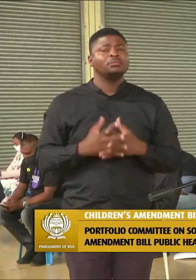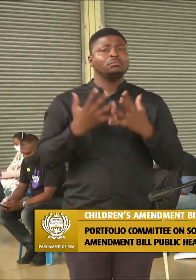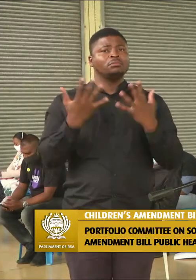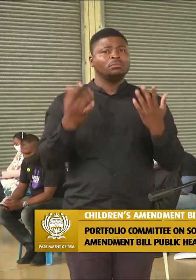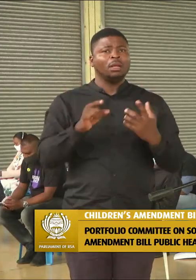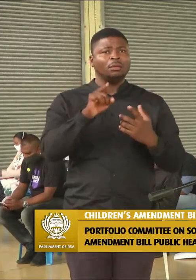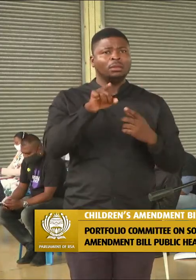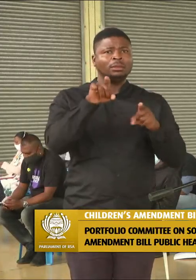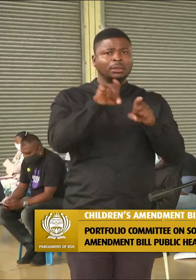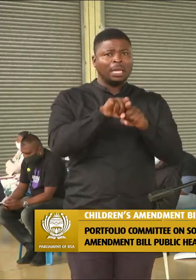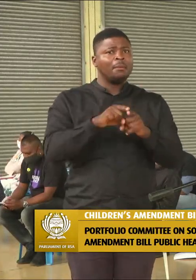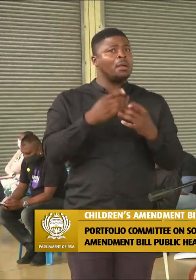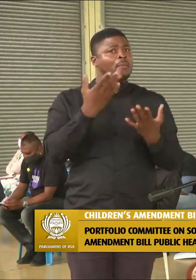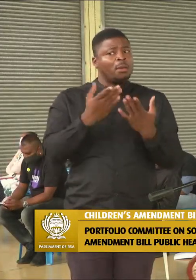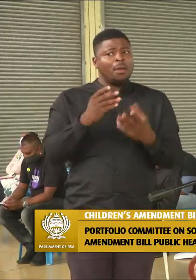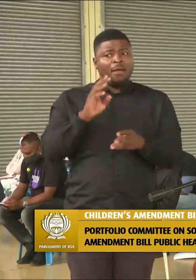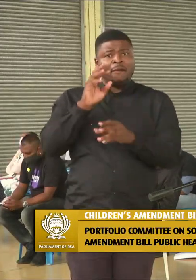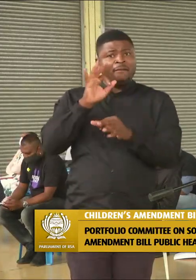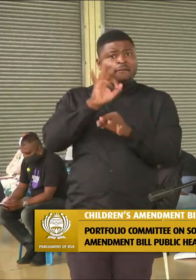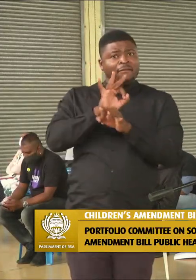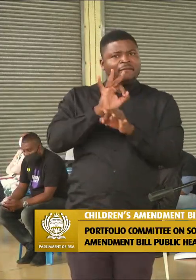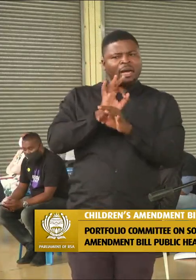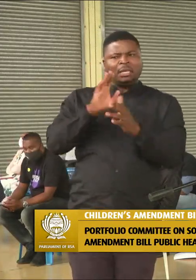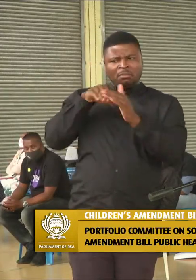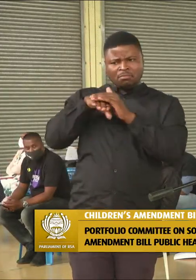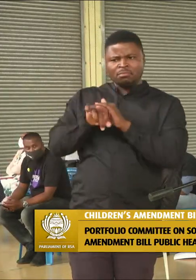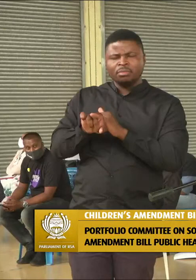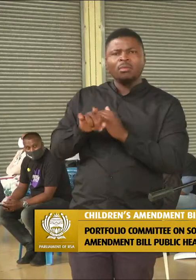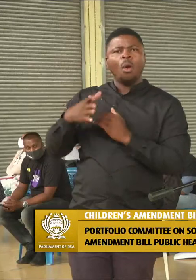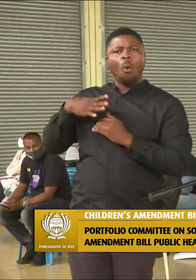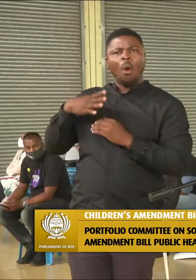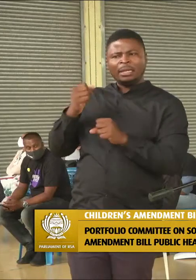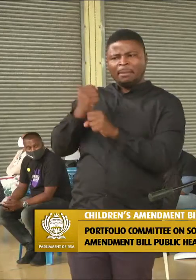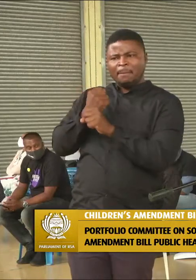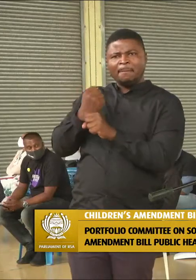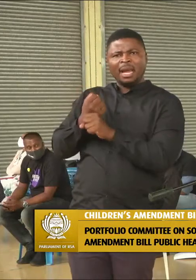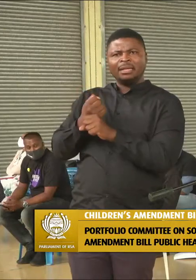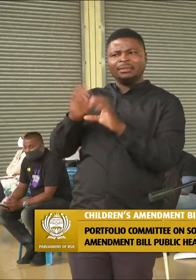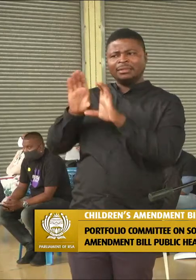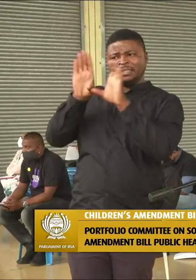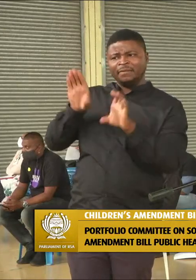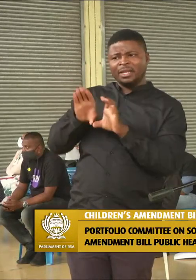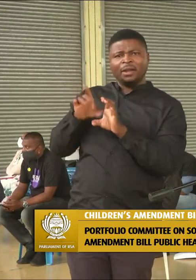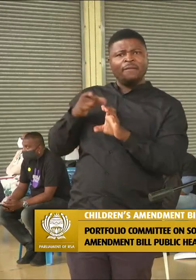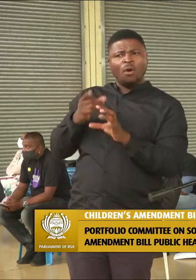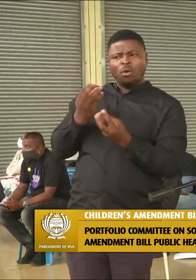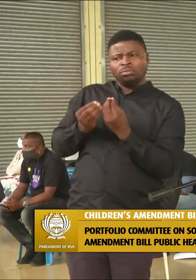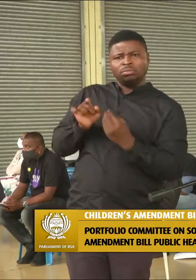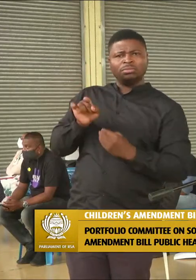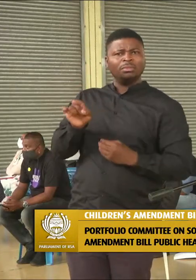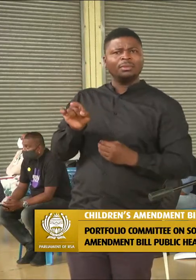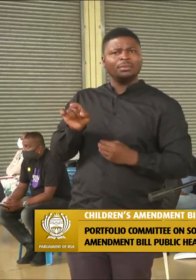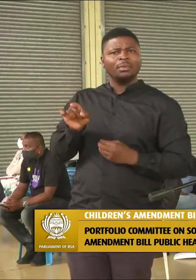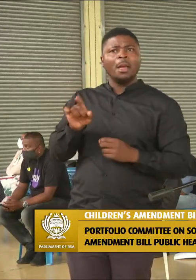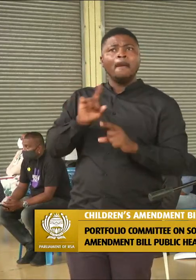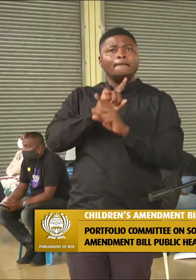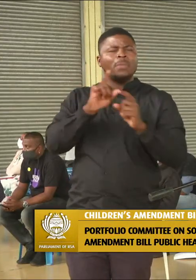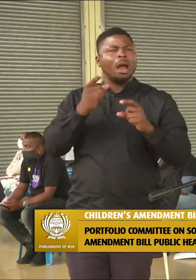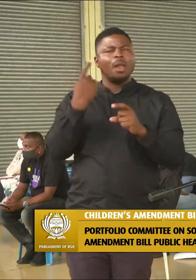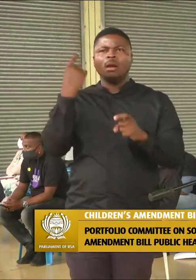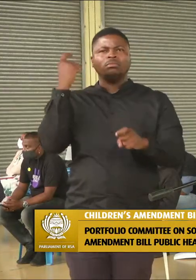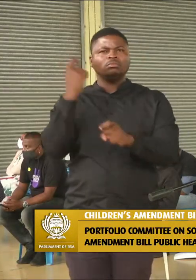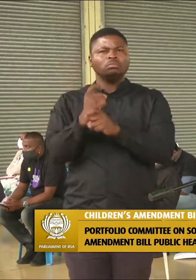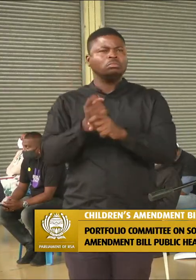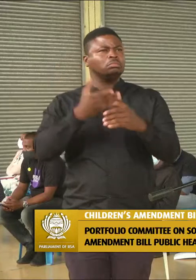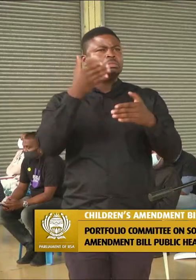ingane certificate. I only saw a challenge when a father comes and he wants to get a birth certificate for